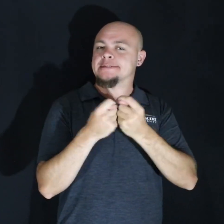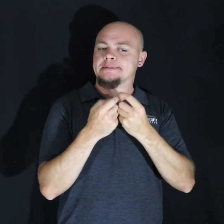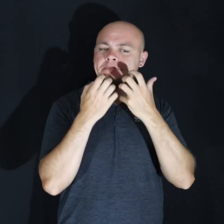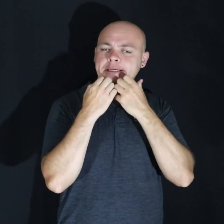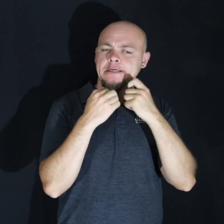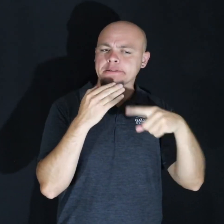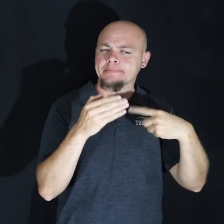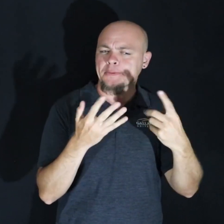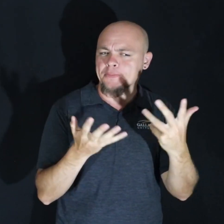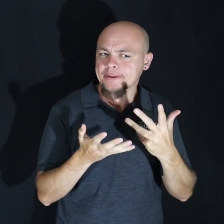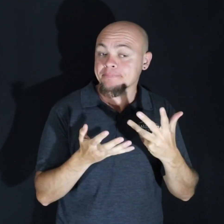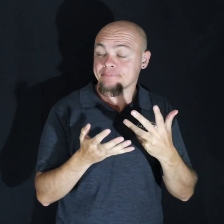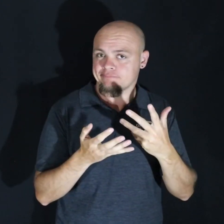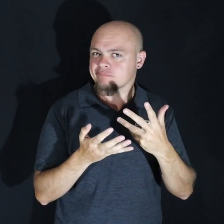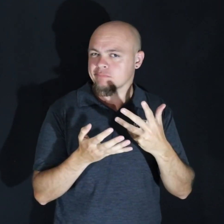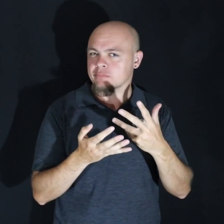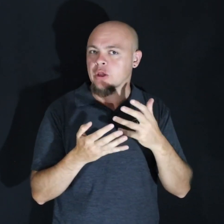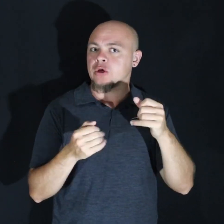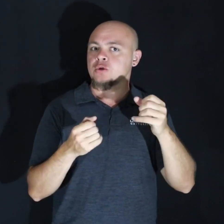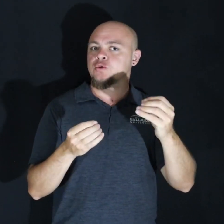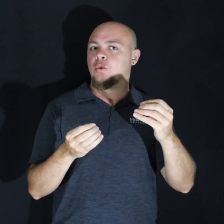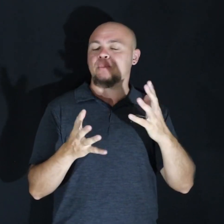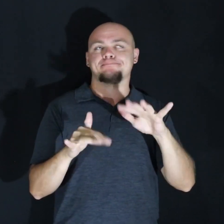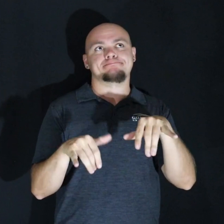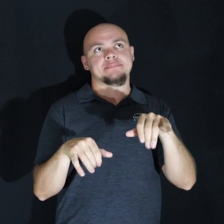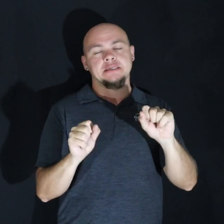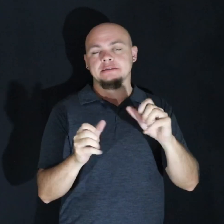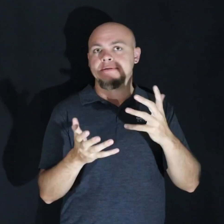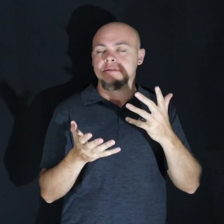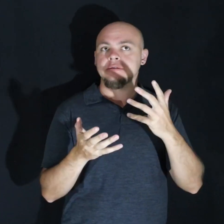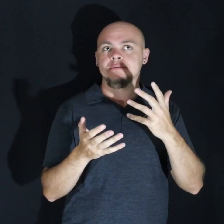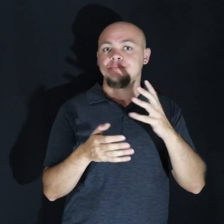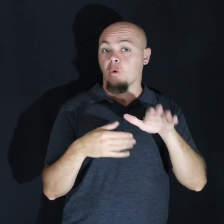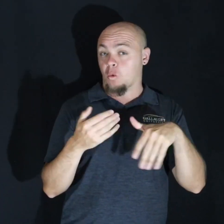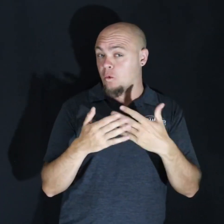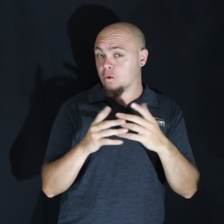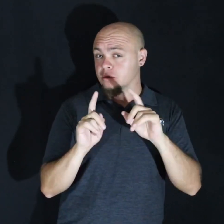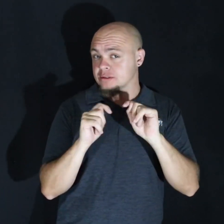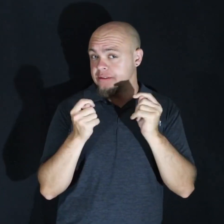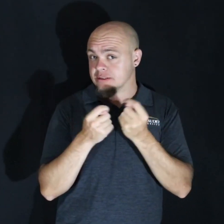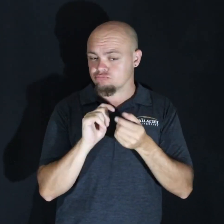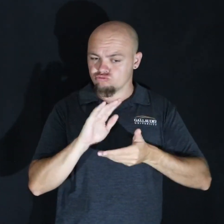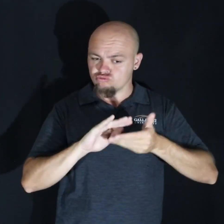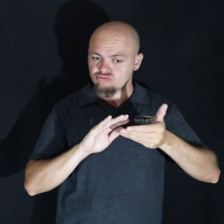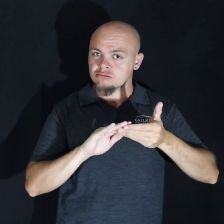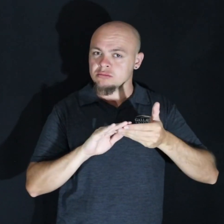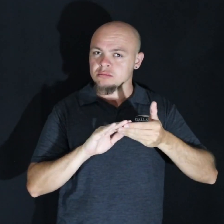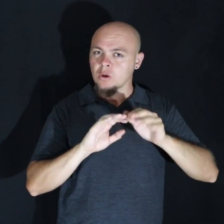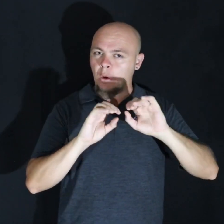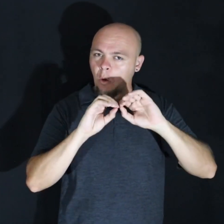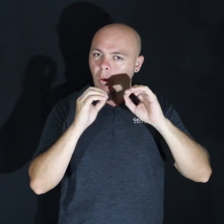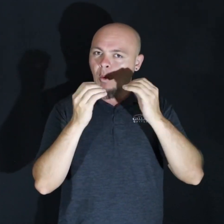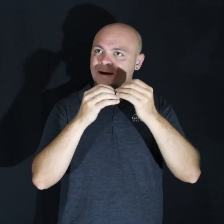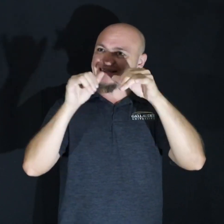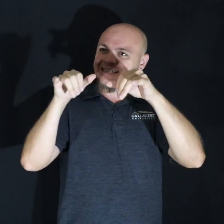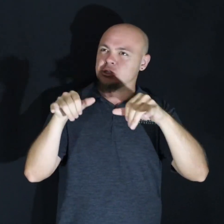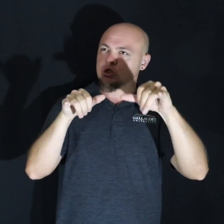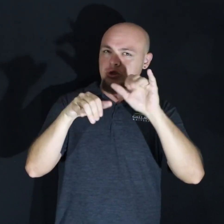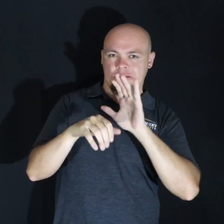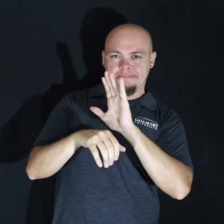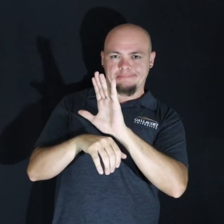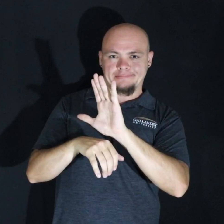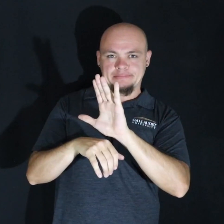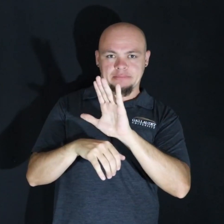about. So, although all teams operate according to organizational standards,